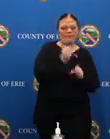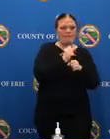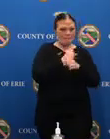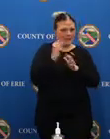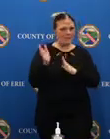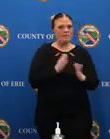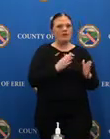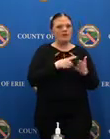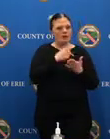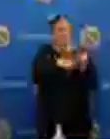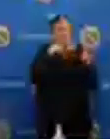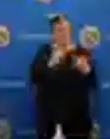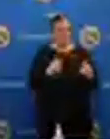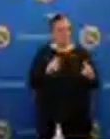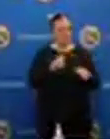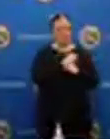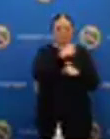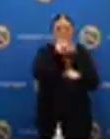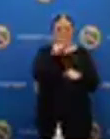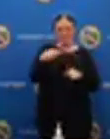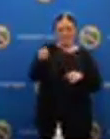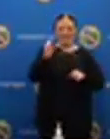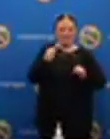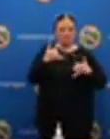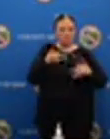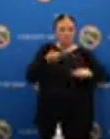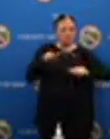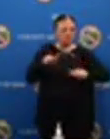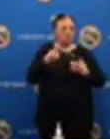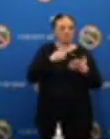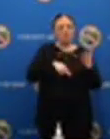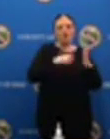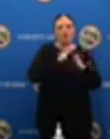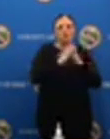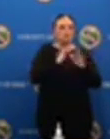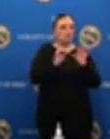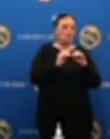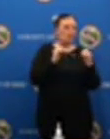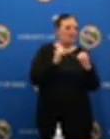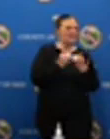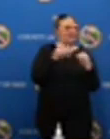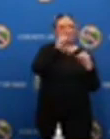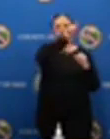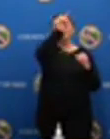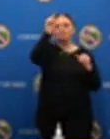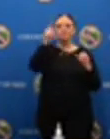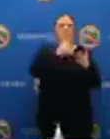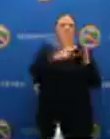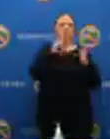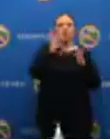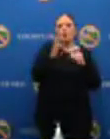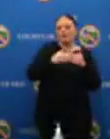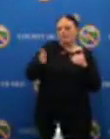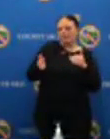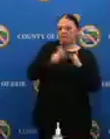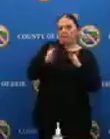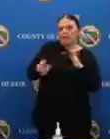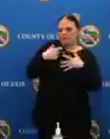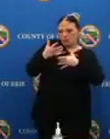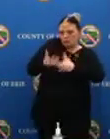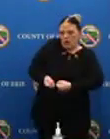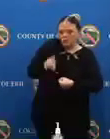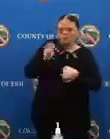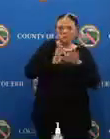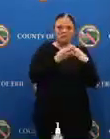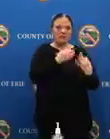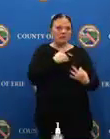plan of like what you need to do to make sure they get them fed. Like, what are the community organizations out there? What are the neighbors that you can trust or family